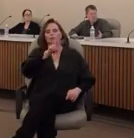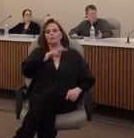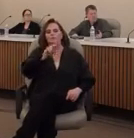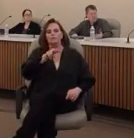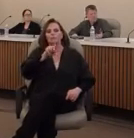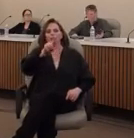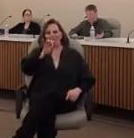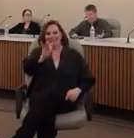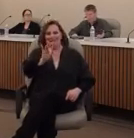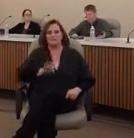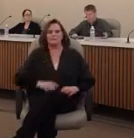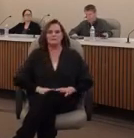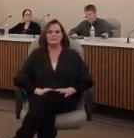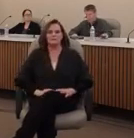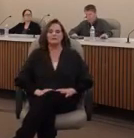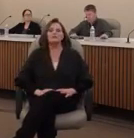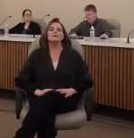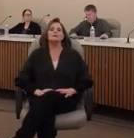585-444-2218.